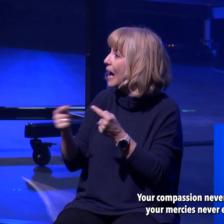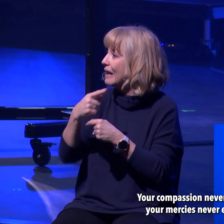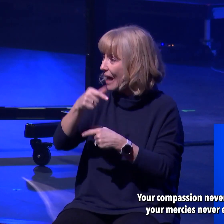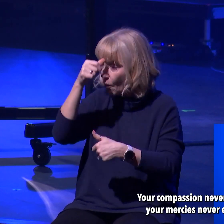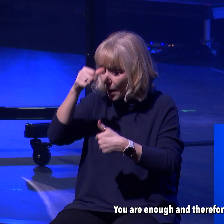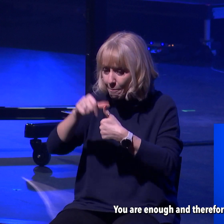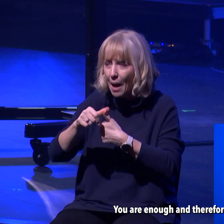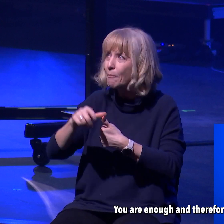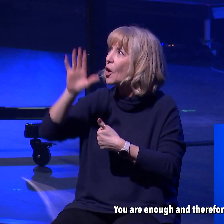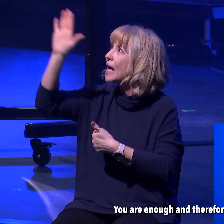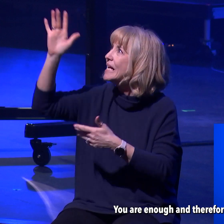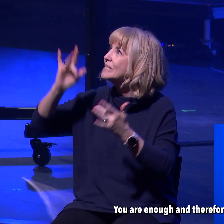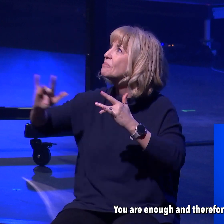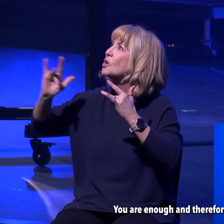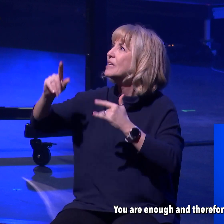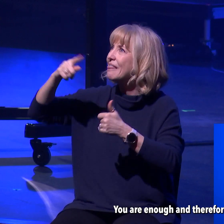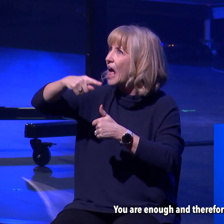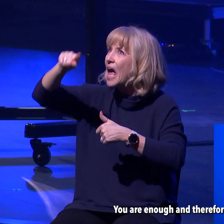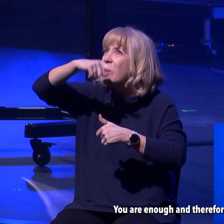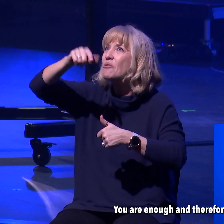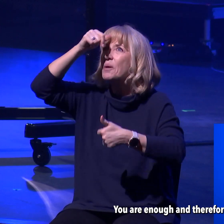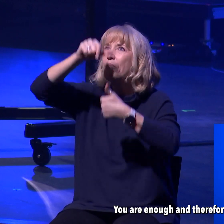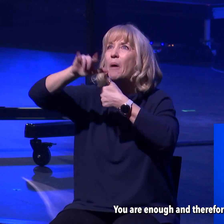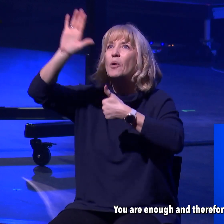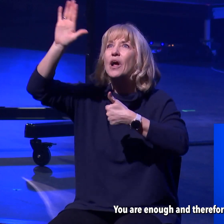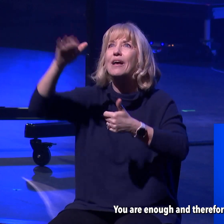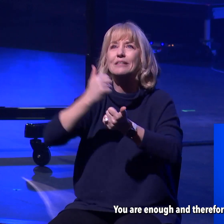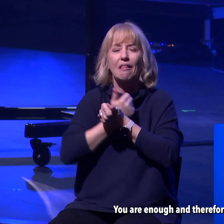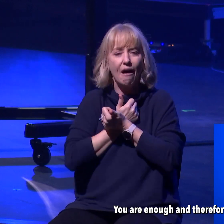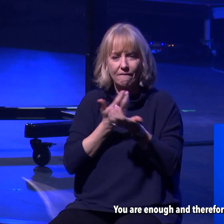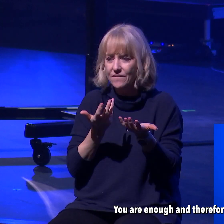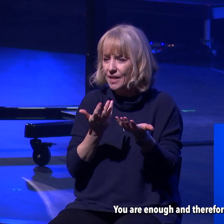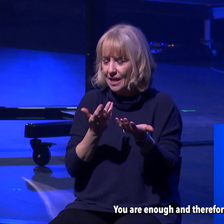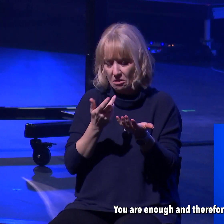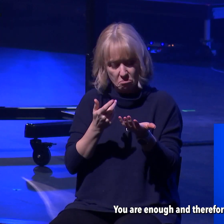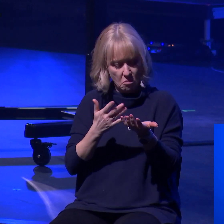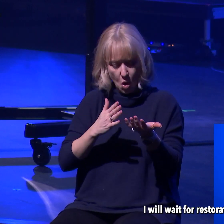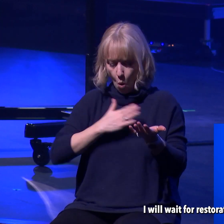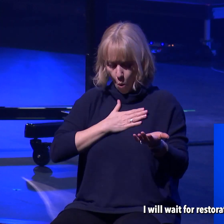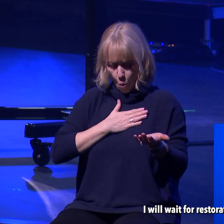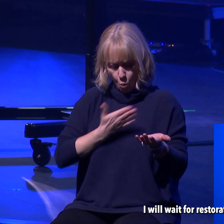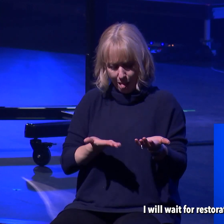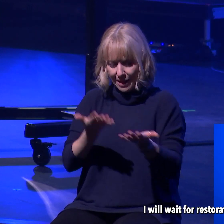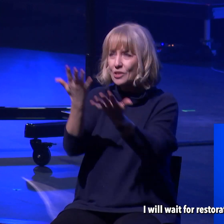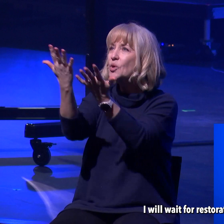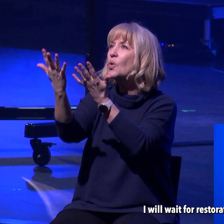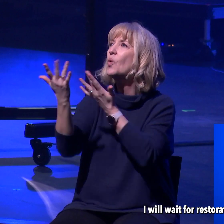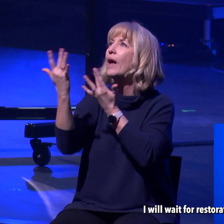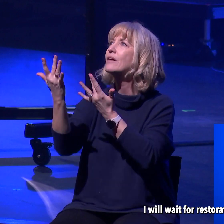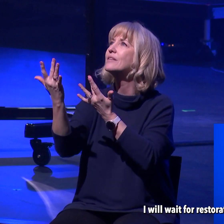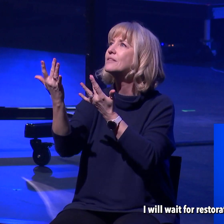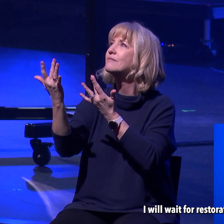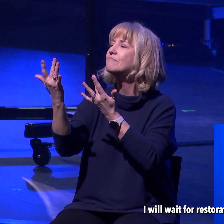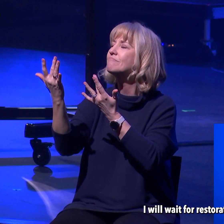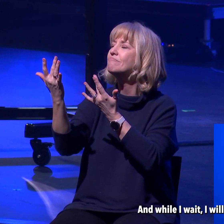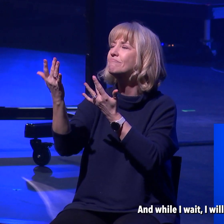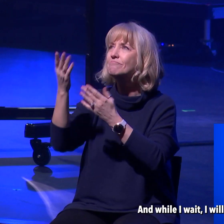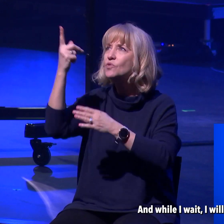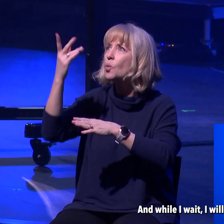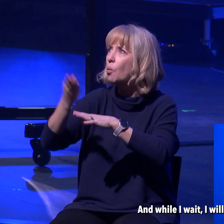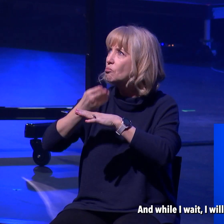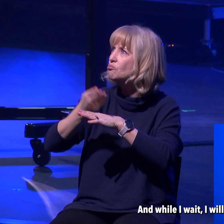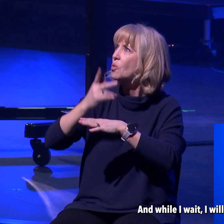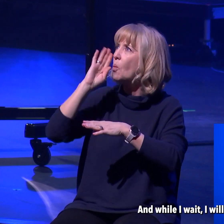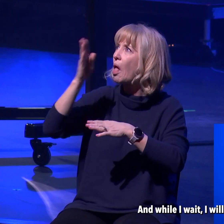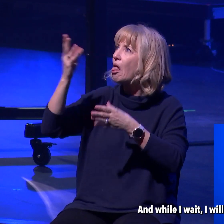mercies never end. You are enough. And therefore, I will wait. I will wait for restoration. And